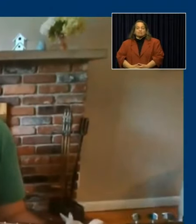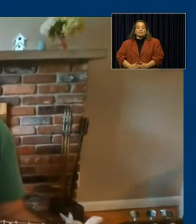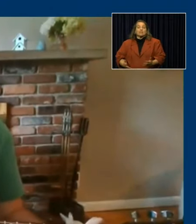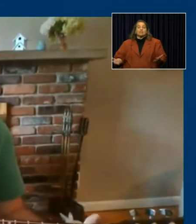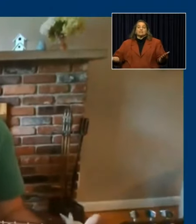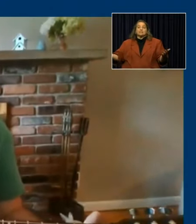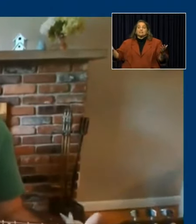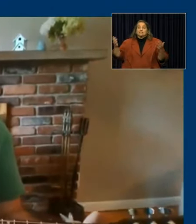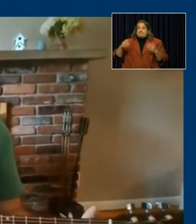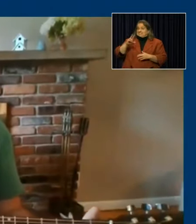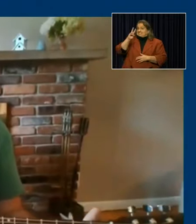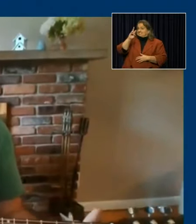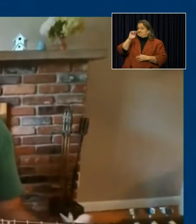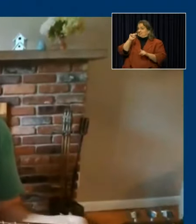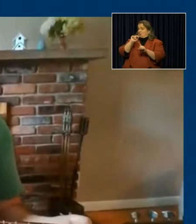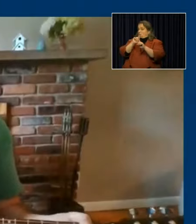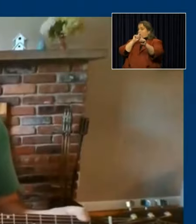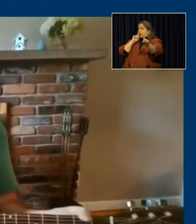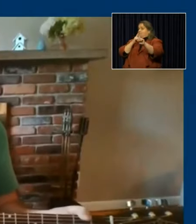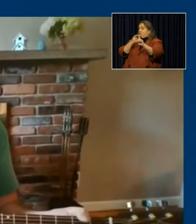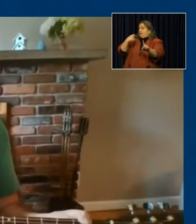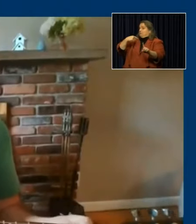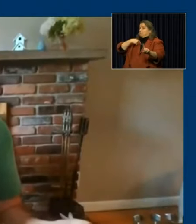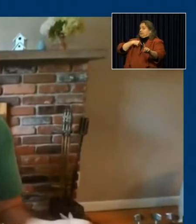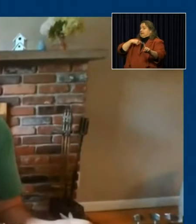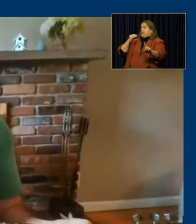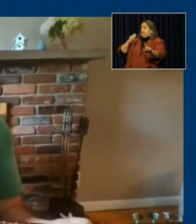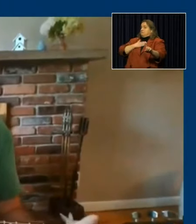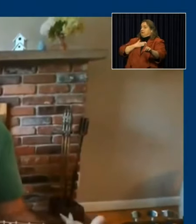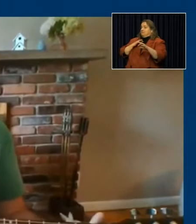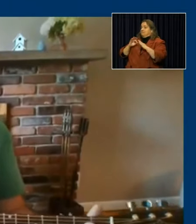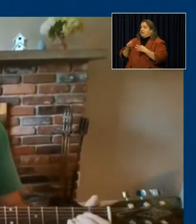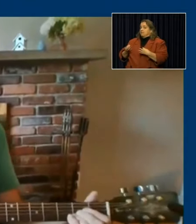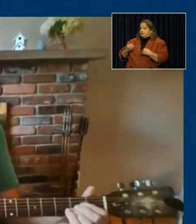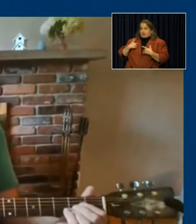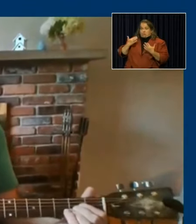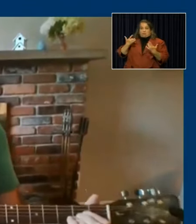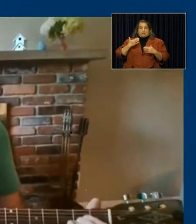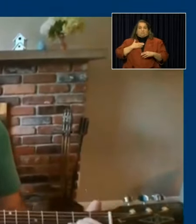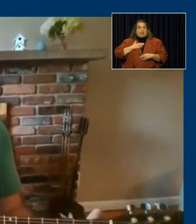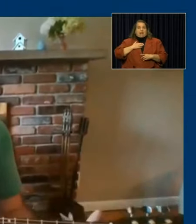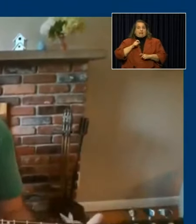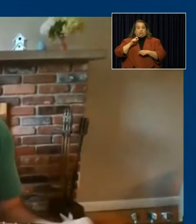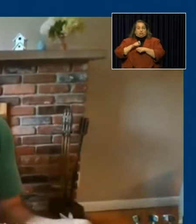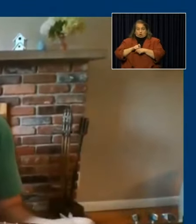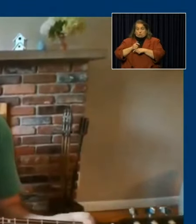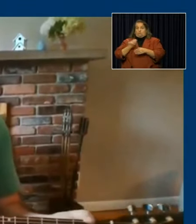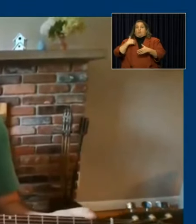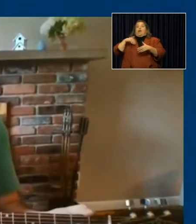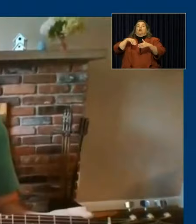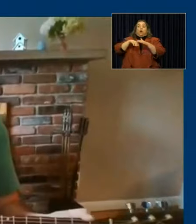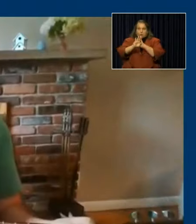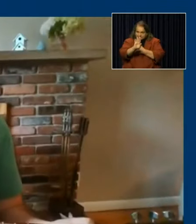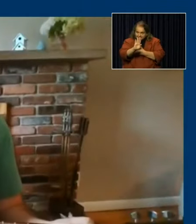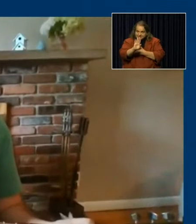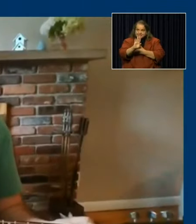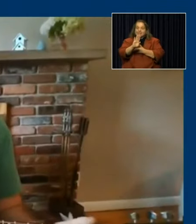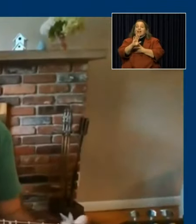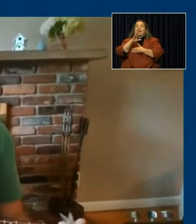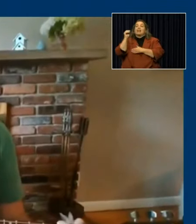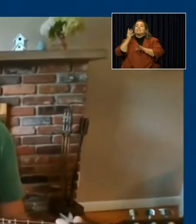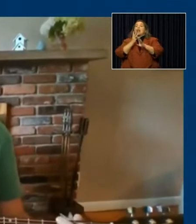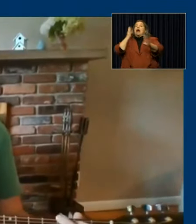Keep 6 feet away from me and mine. I wait my turn to go inside.